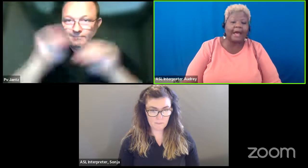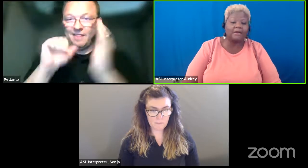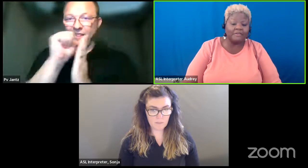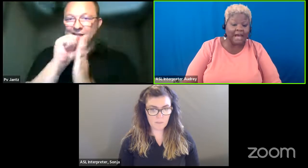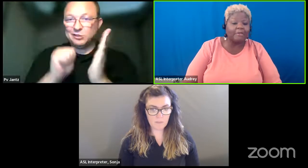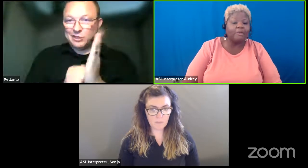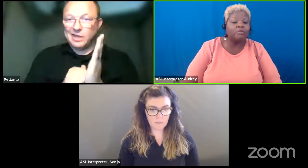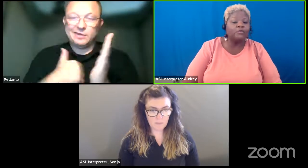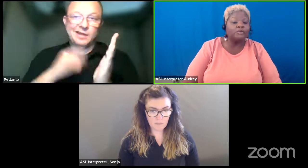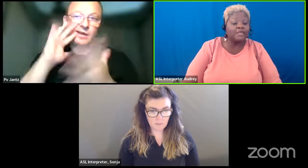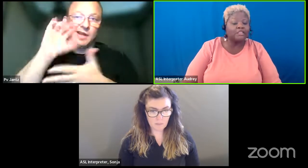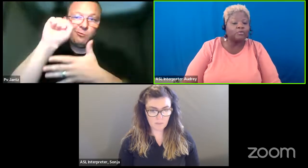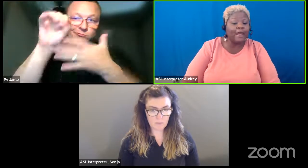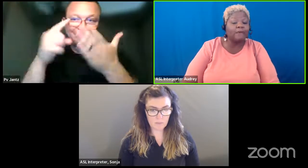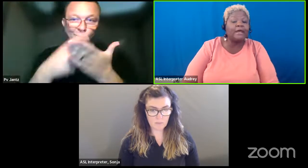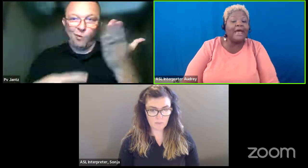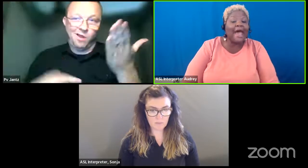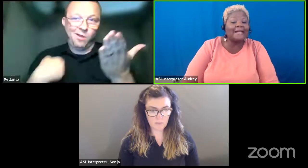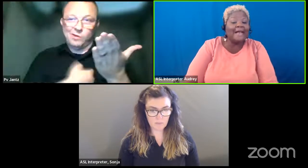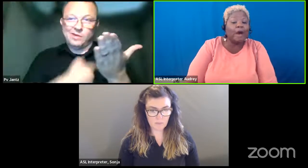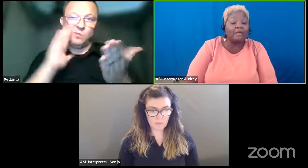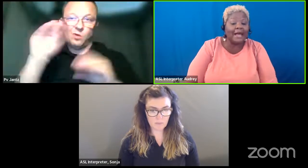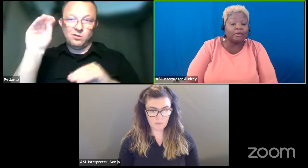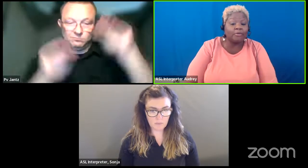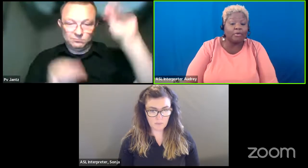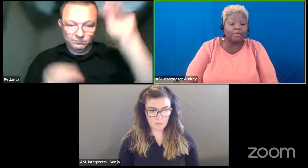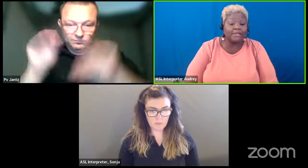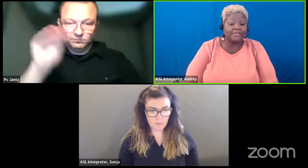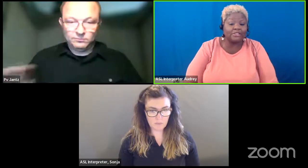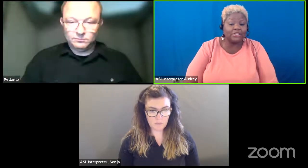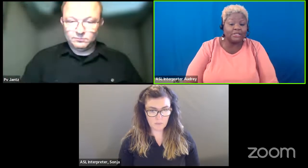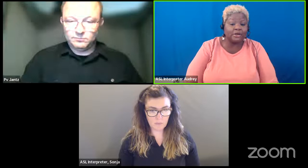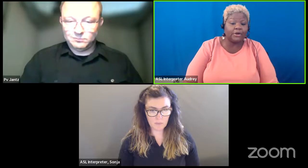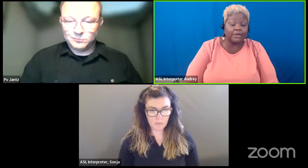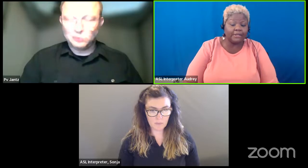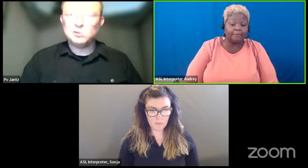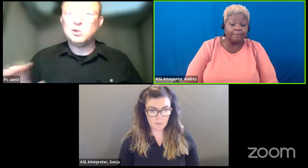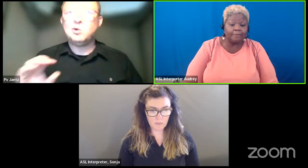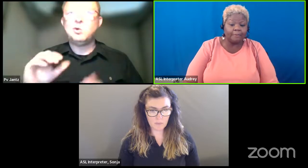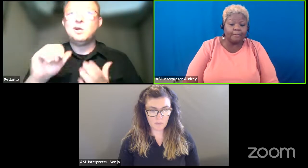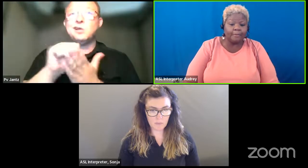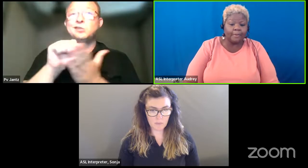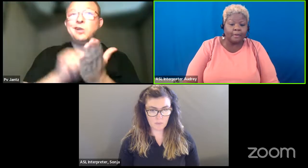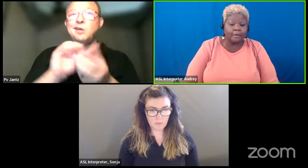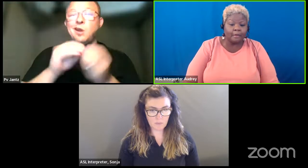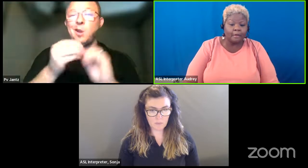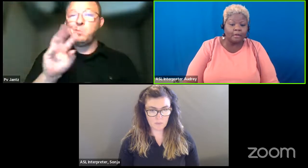keep account of time and move some things around as outlined on the board meeting's agenda currently.